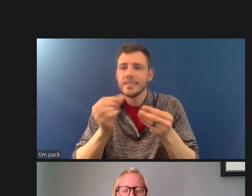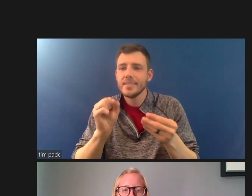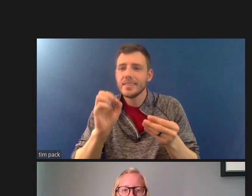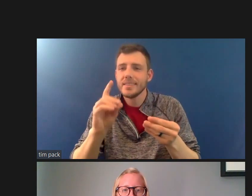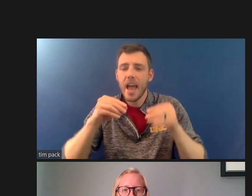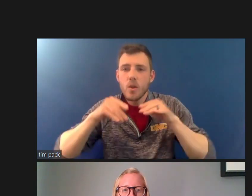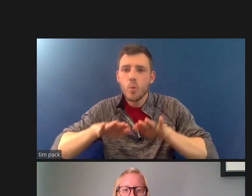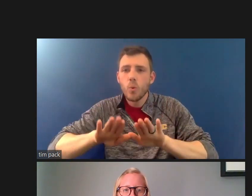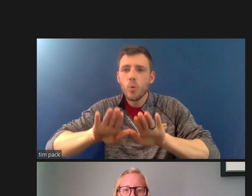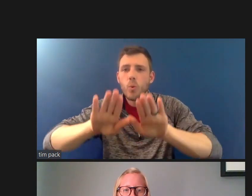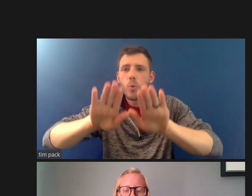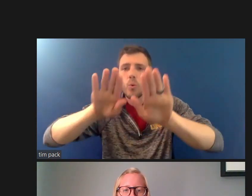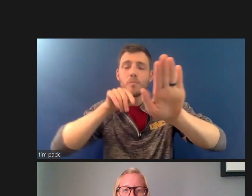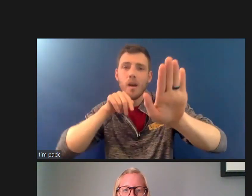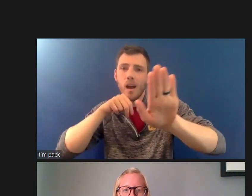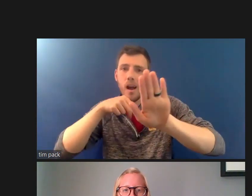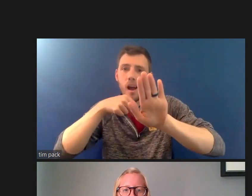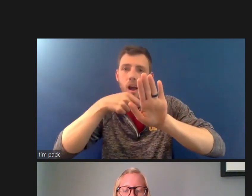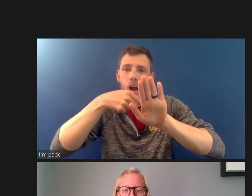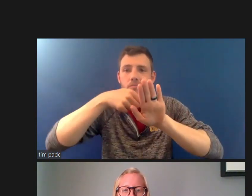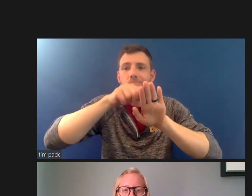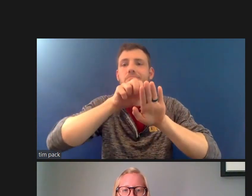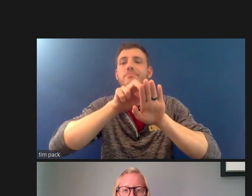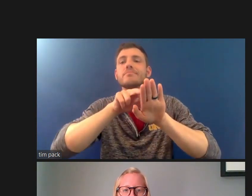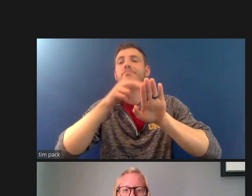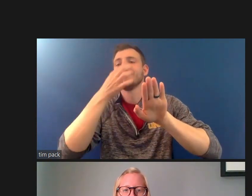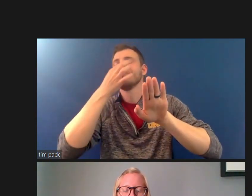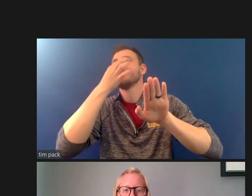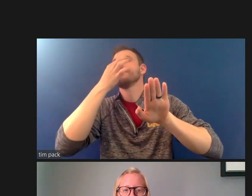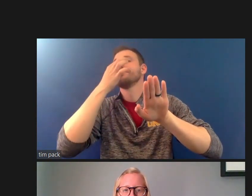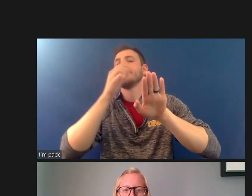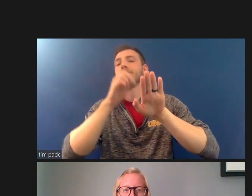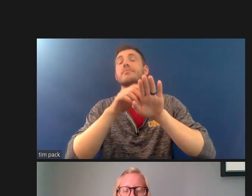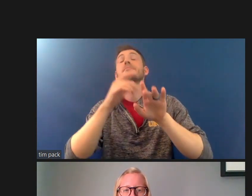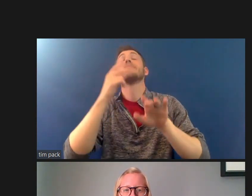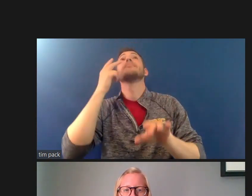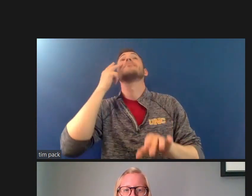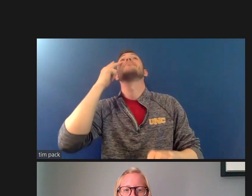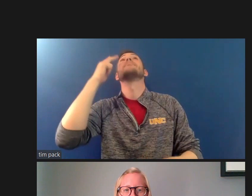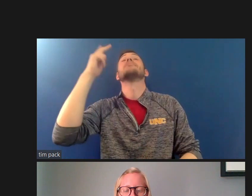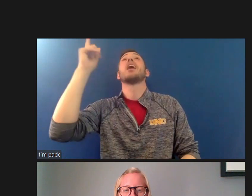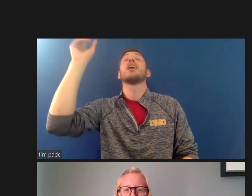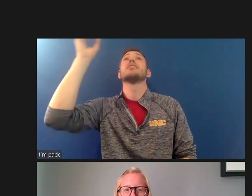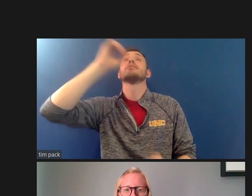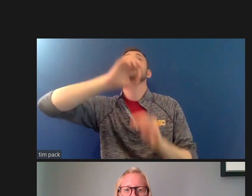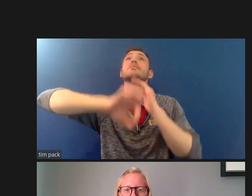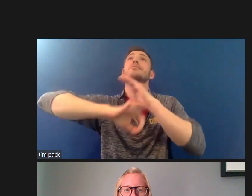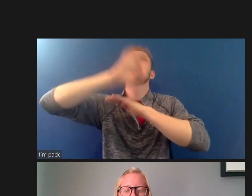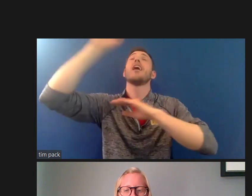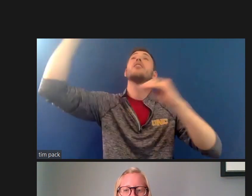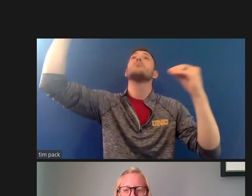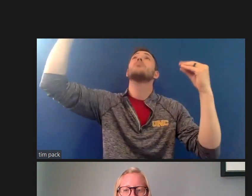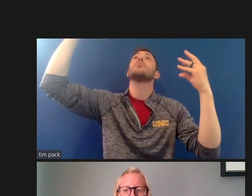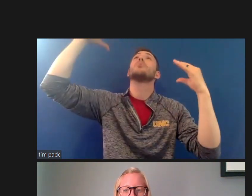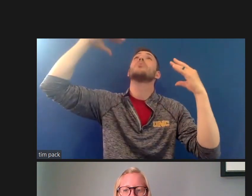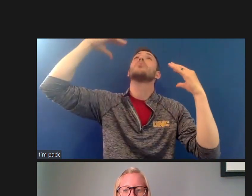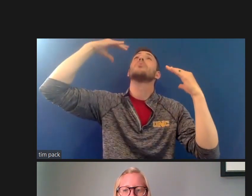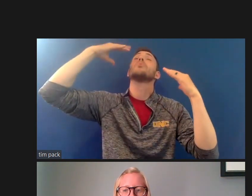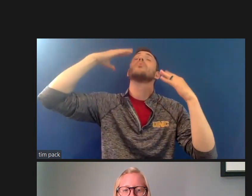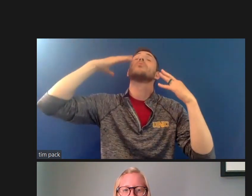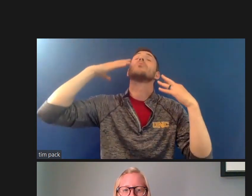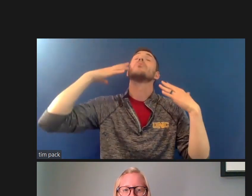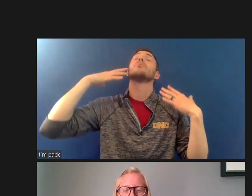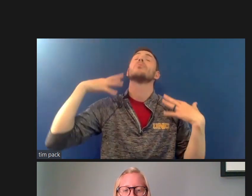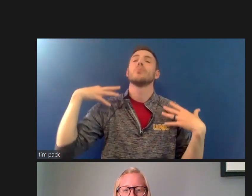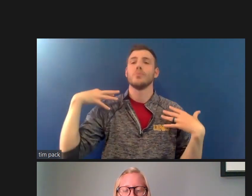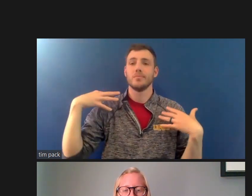up like a hillside. He turned over, holding his nose, and a golden light danced and shattered just over his face. Piggy was